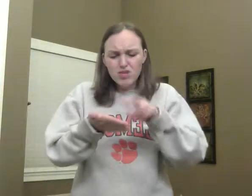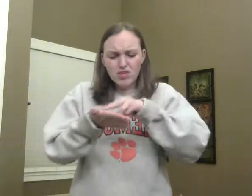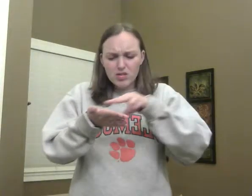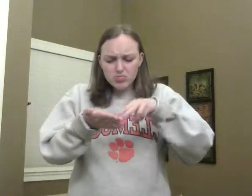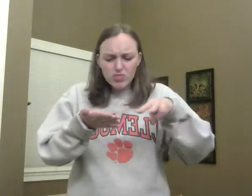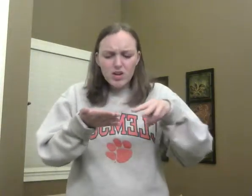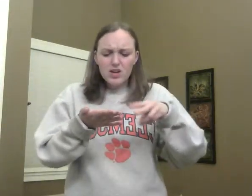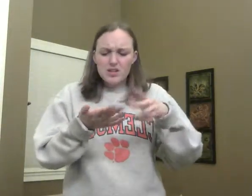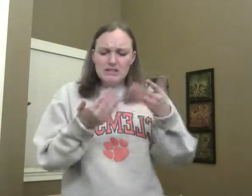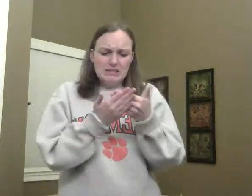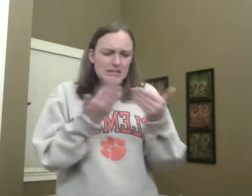it off.